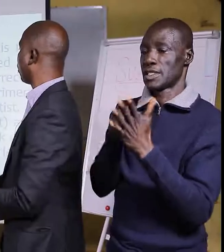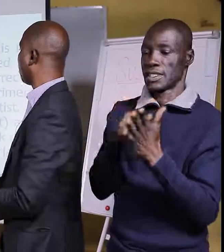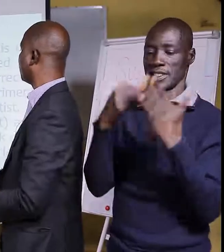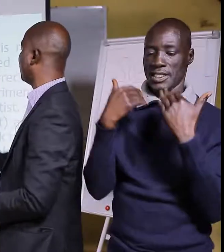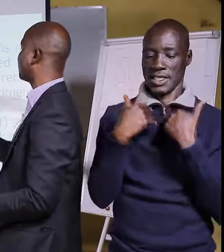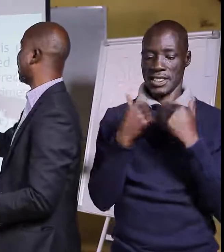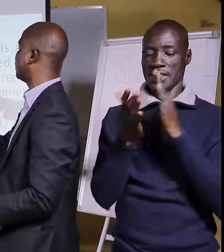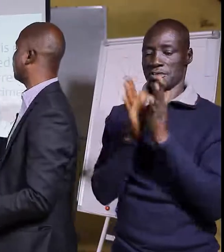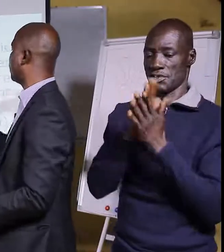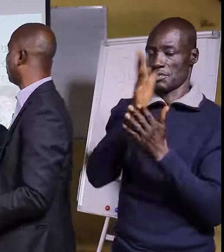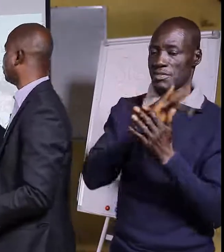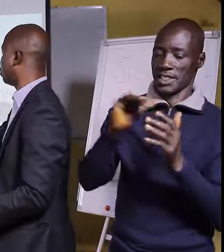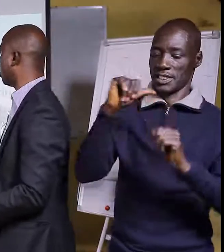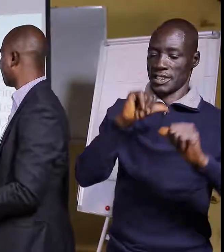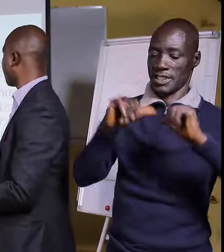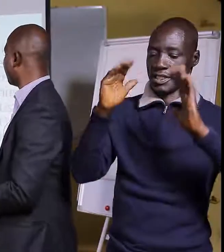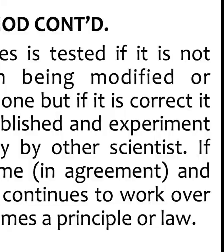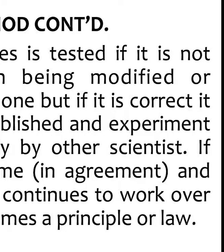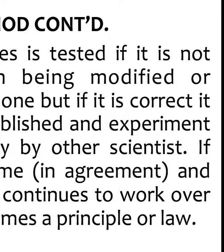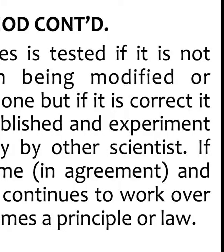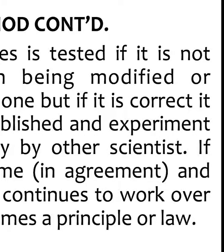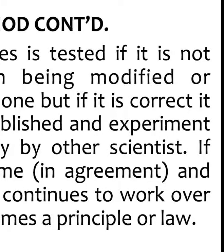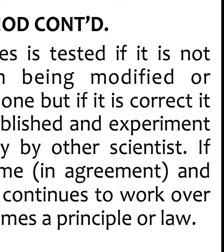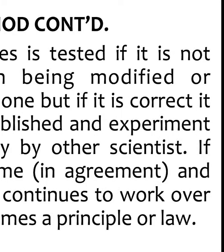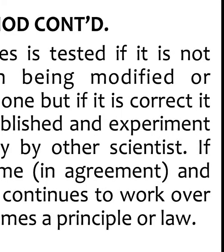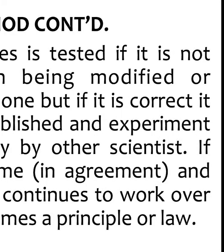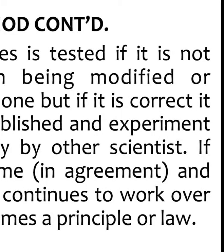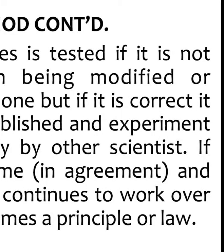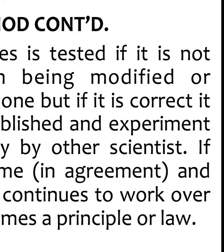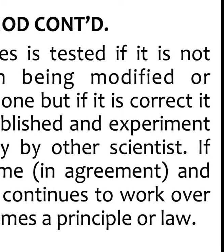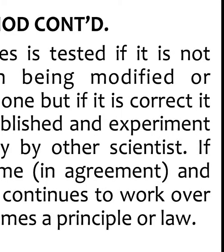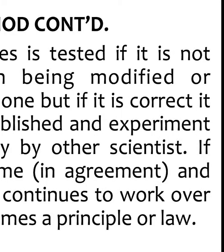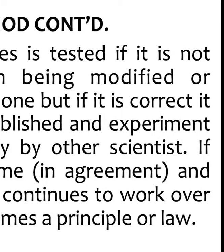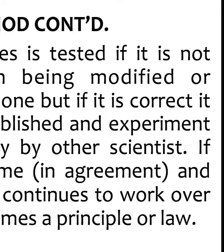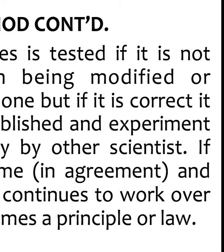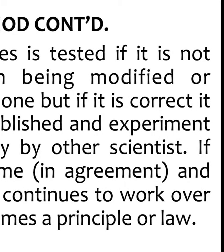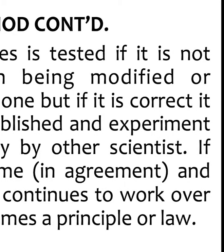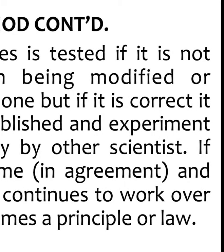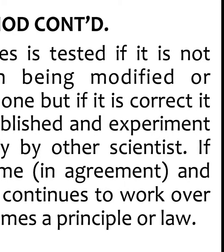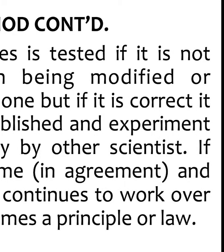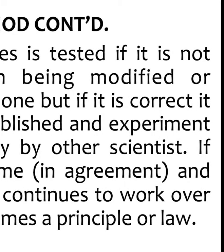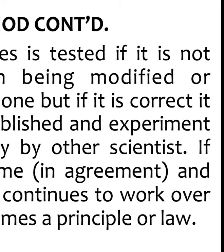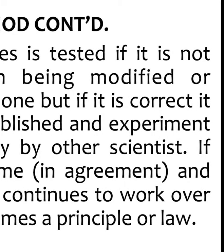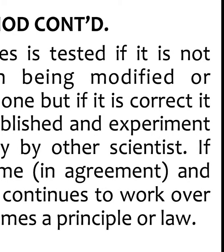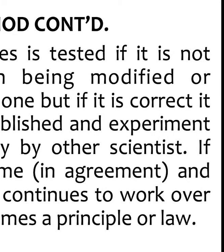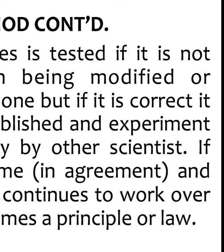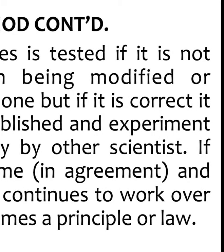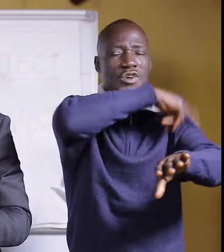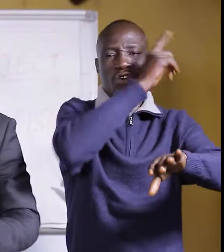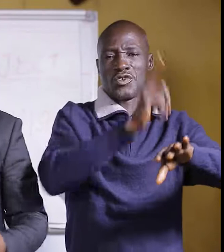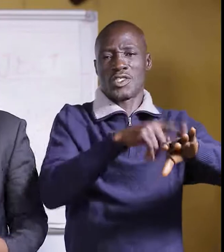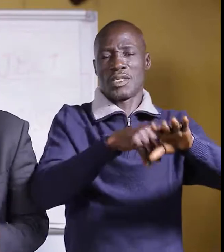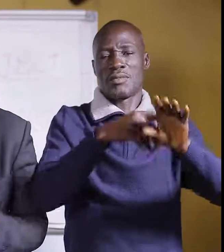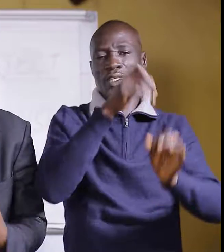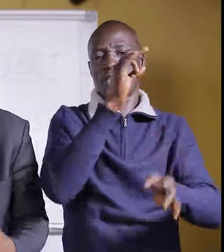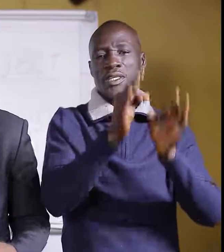result becomes a scientific theory. This scientific theory will continue to work over a long period of time. If